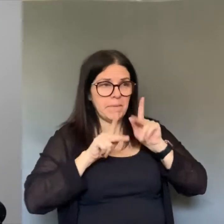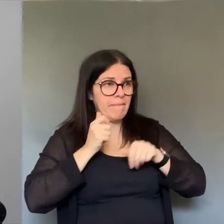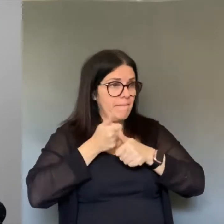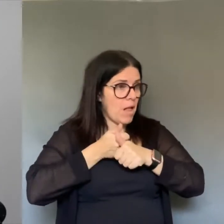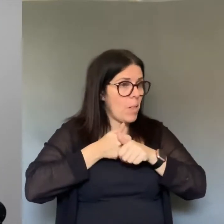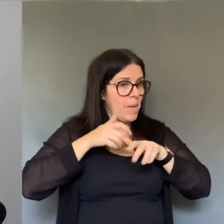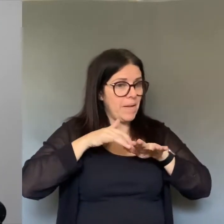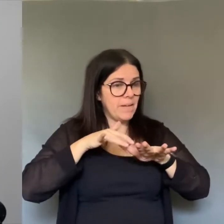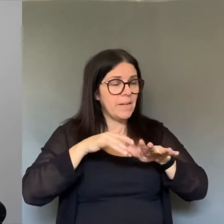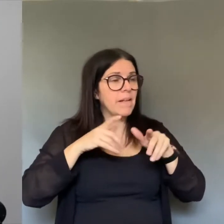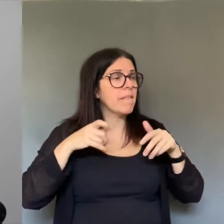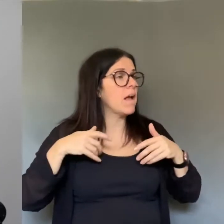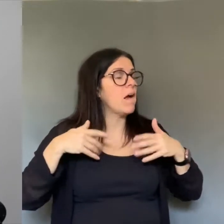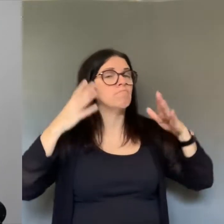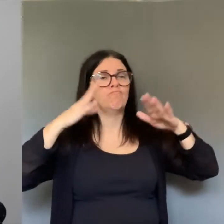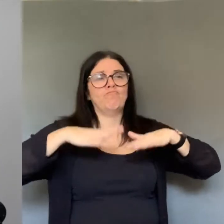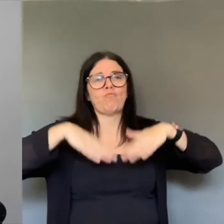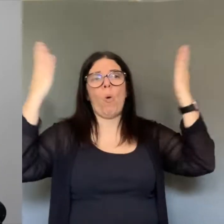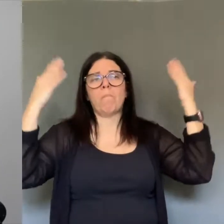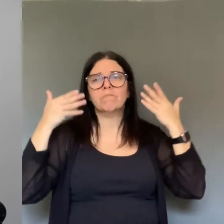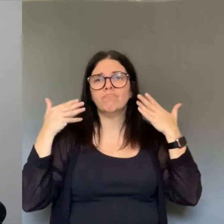to see all that action